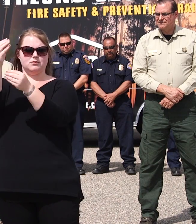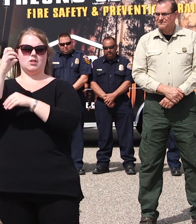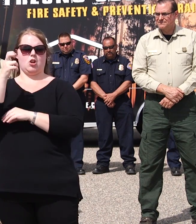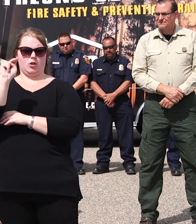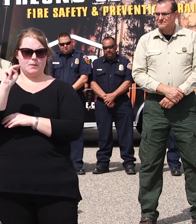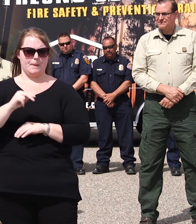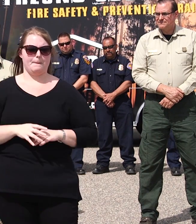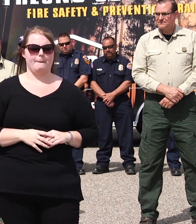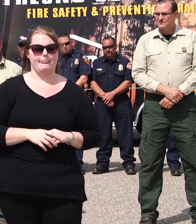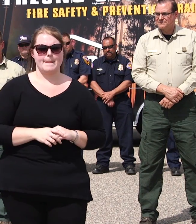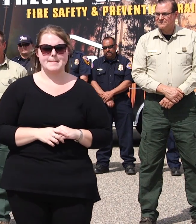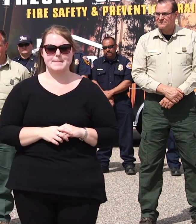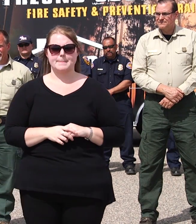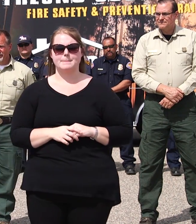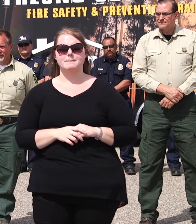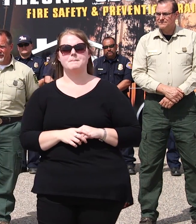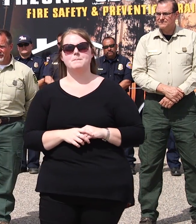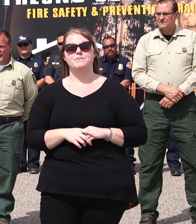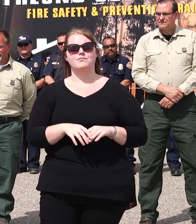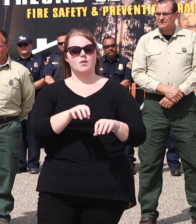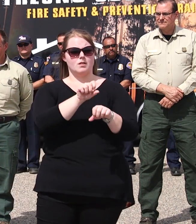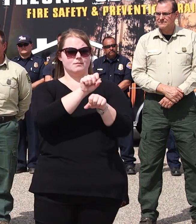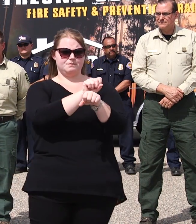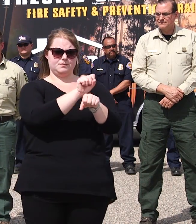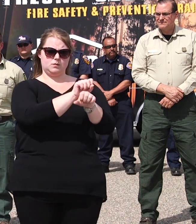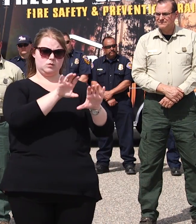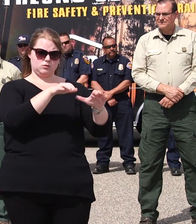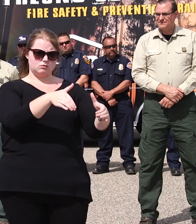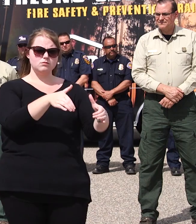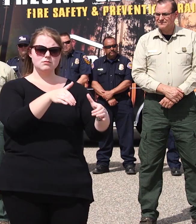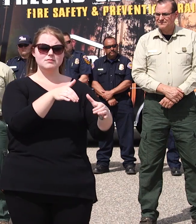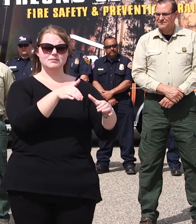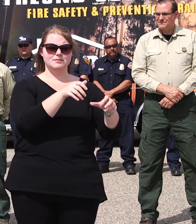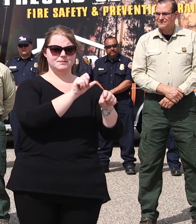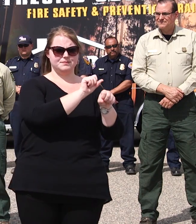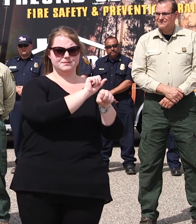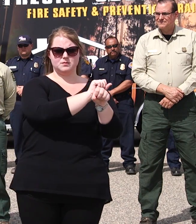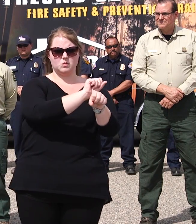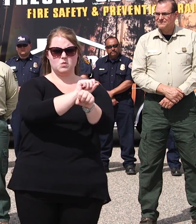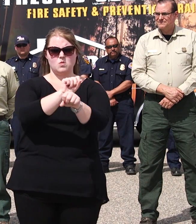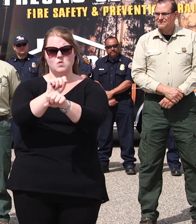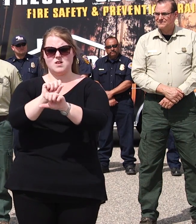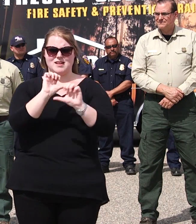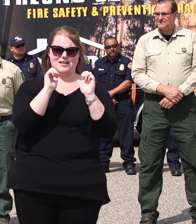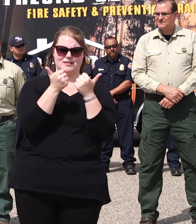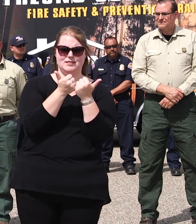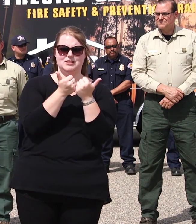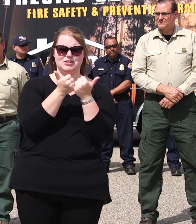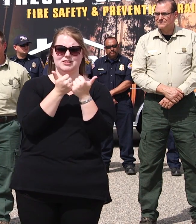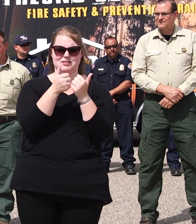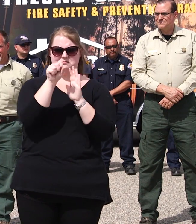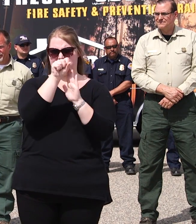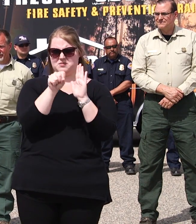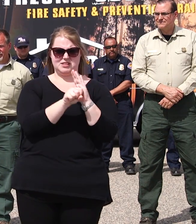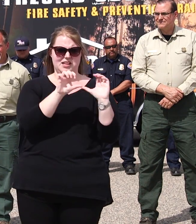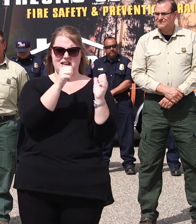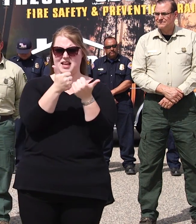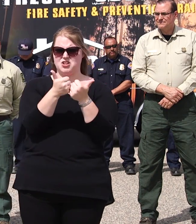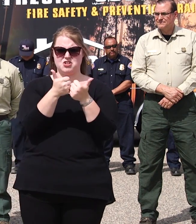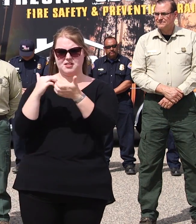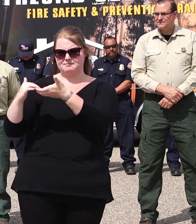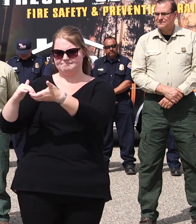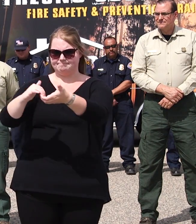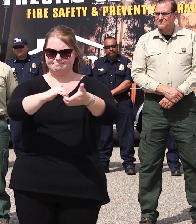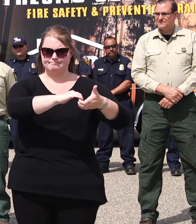The task force will be working across agency, state agency